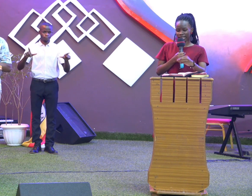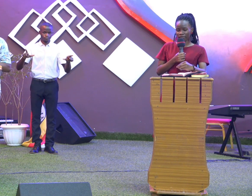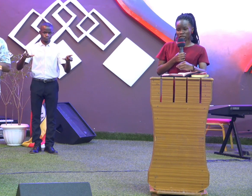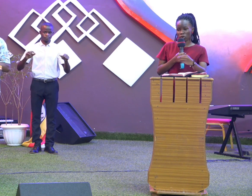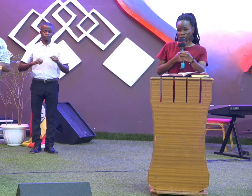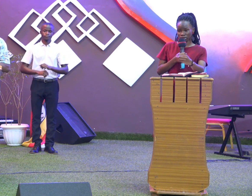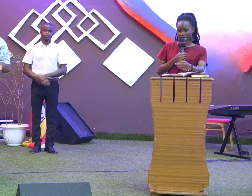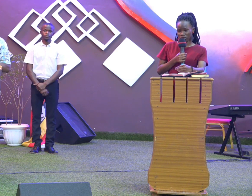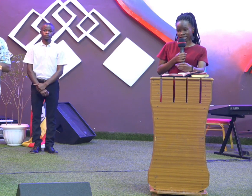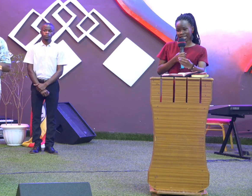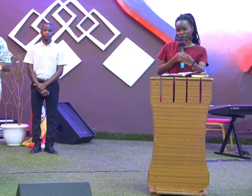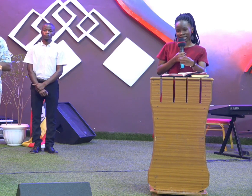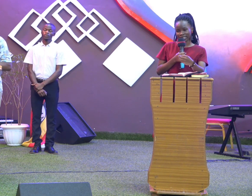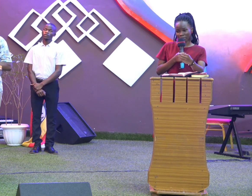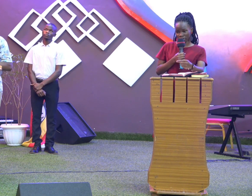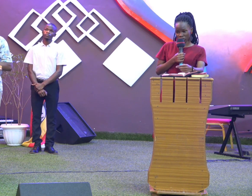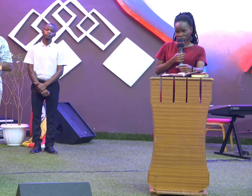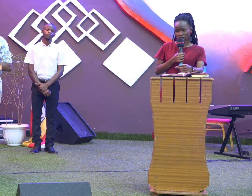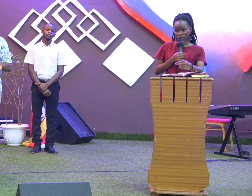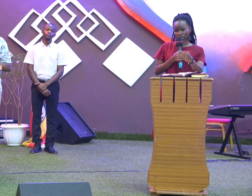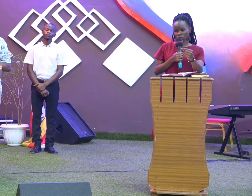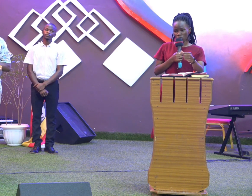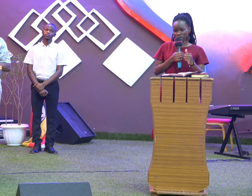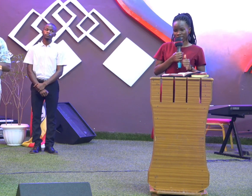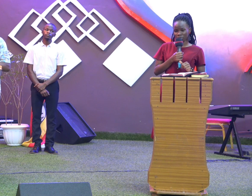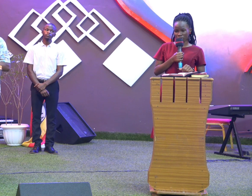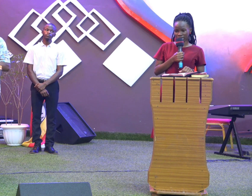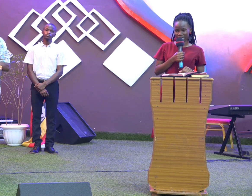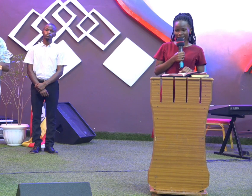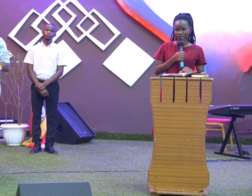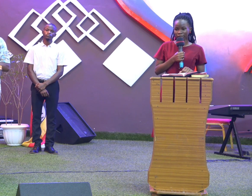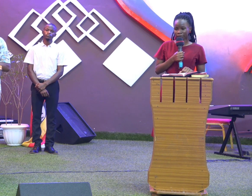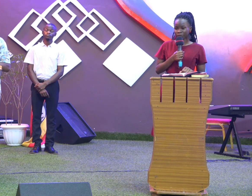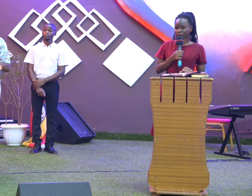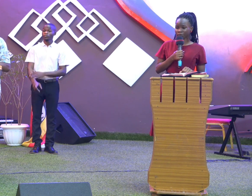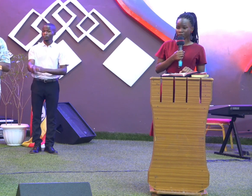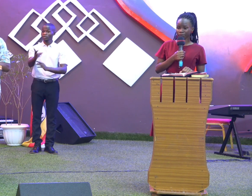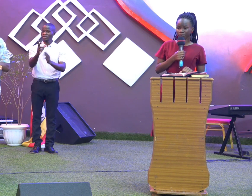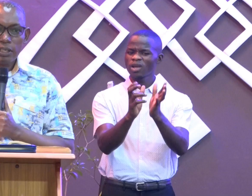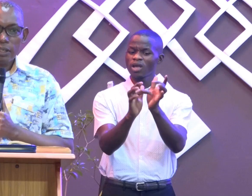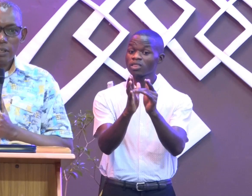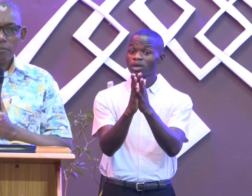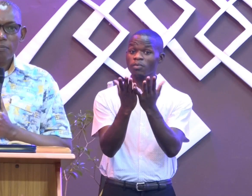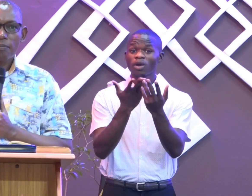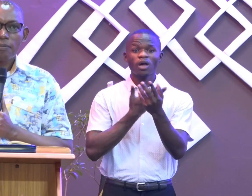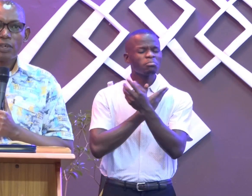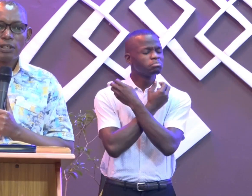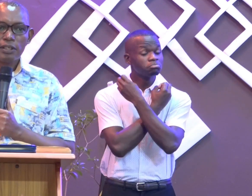we believe that you're going to stand with us and you stand in that position so that we reach that promised land. Bible erina ebisuubizo